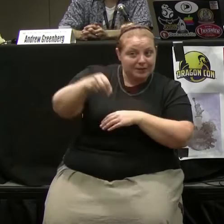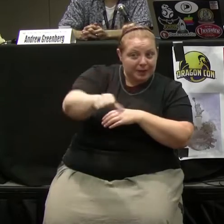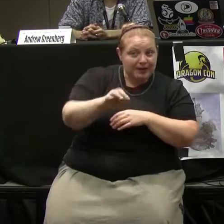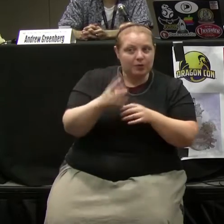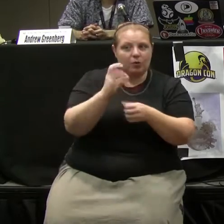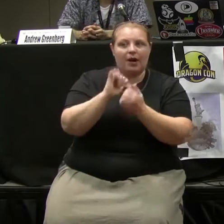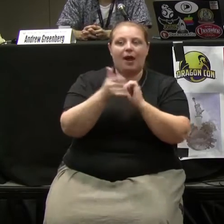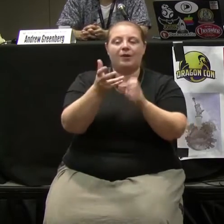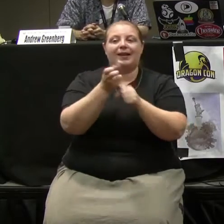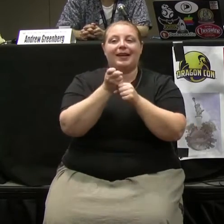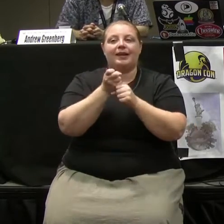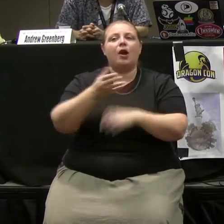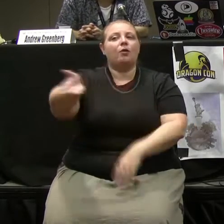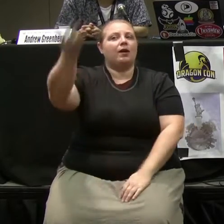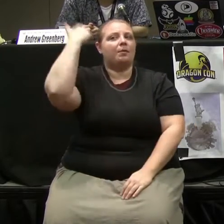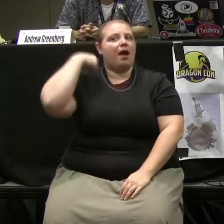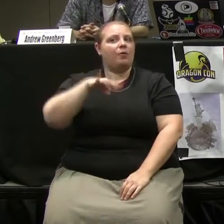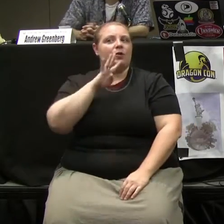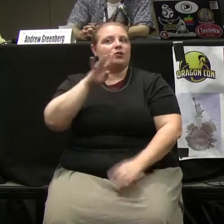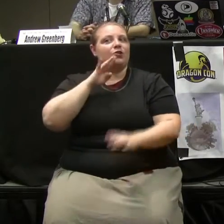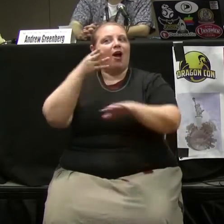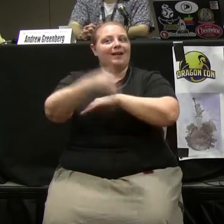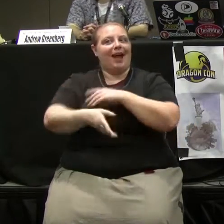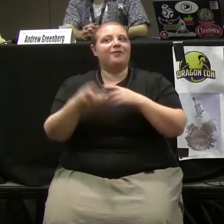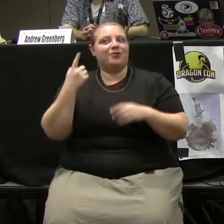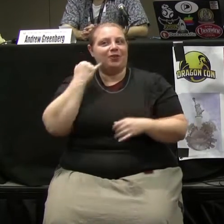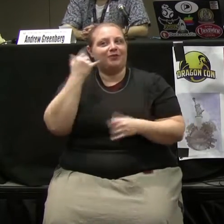it. Hey, come up here. We'll talk after this.